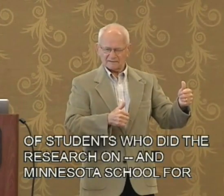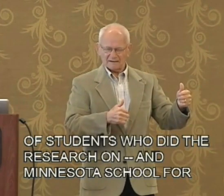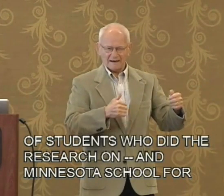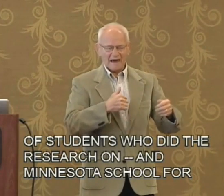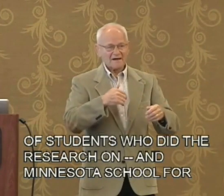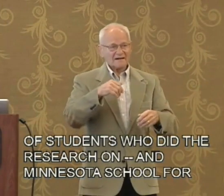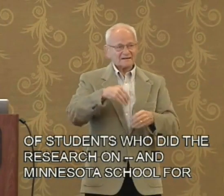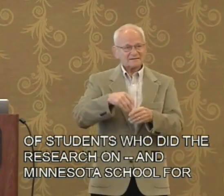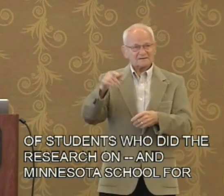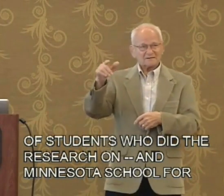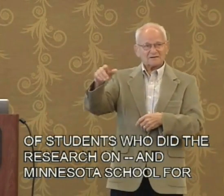writing.